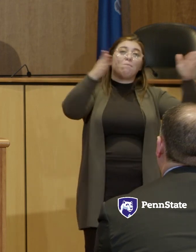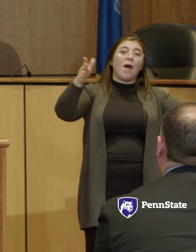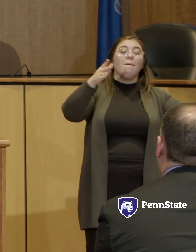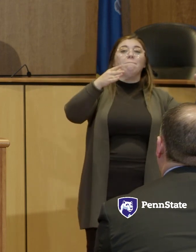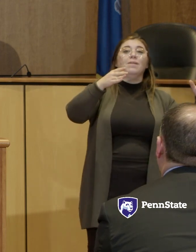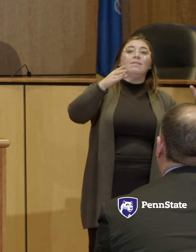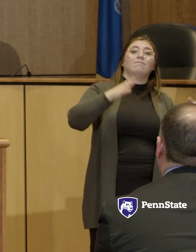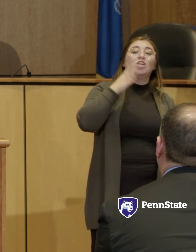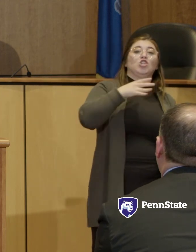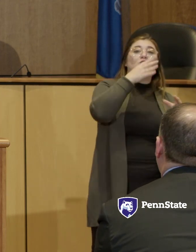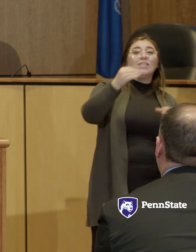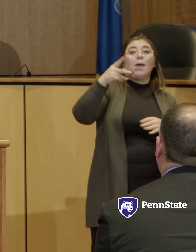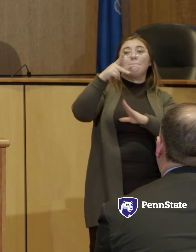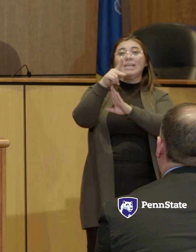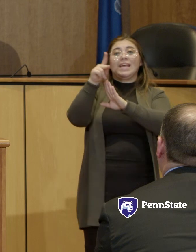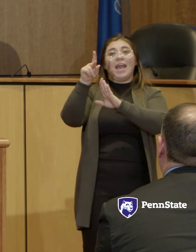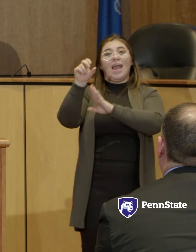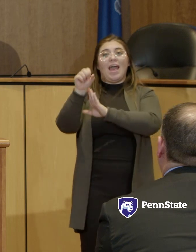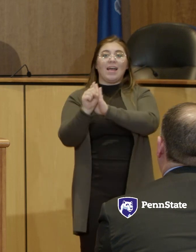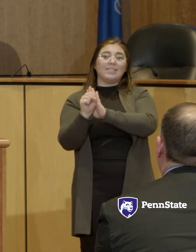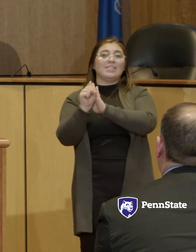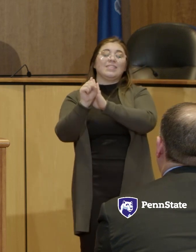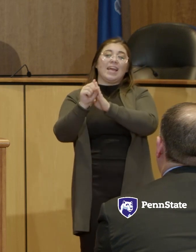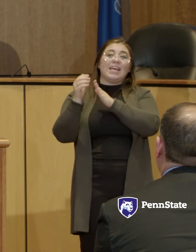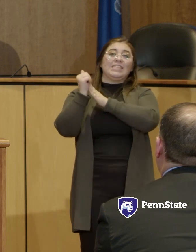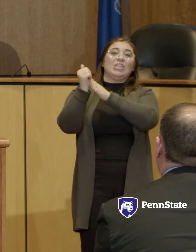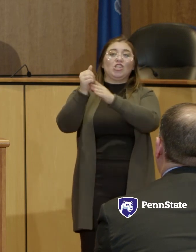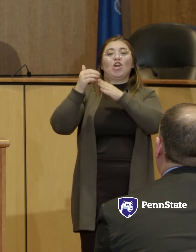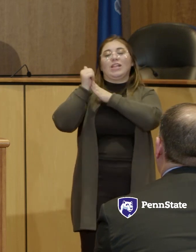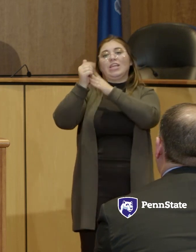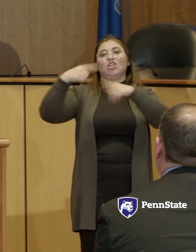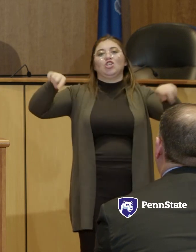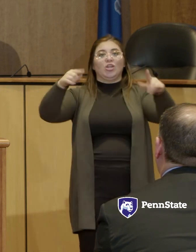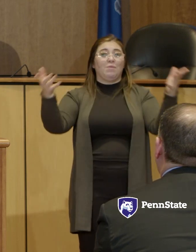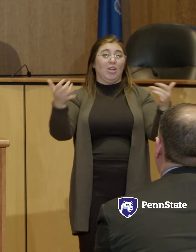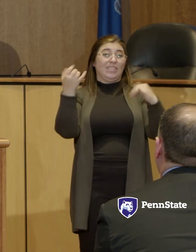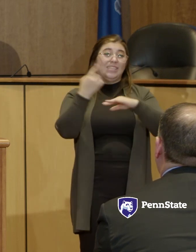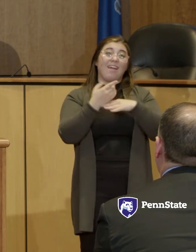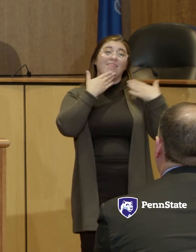and PSU senior leadership in attendance with us today.